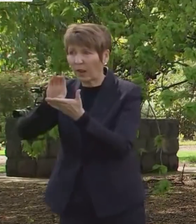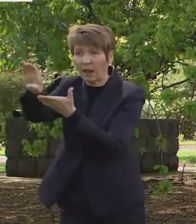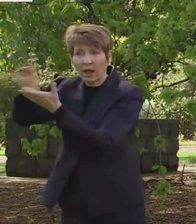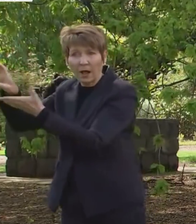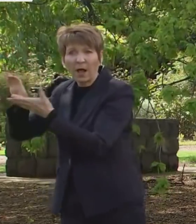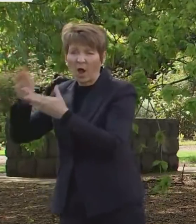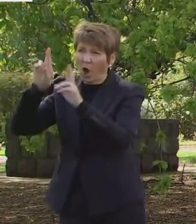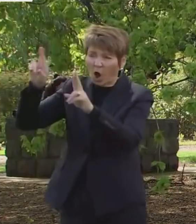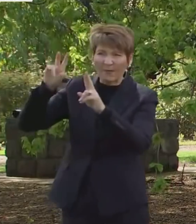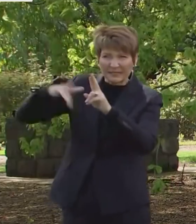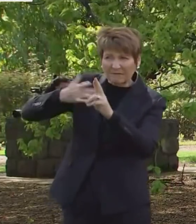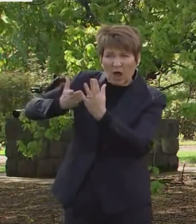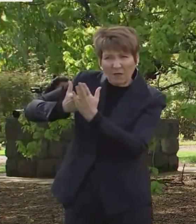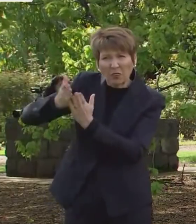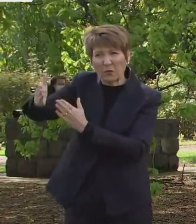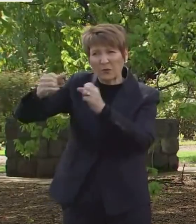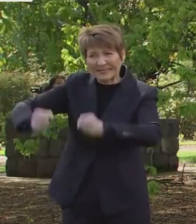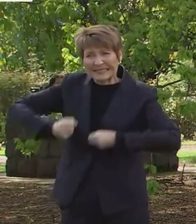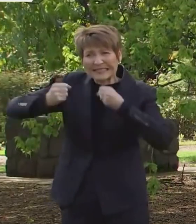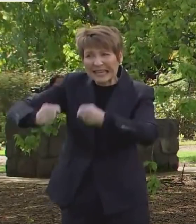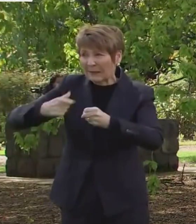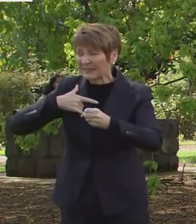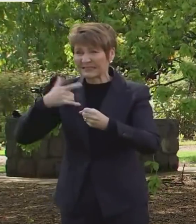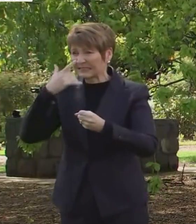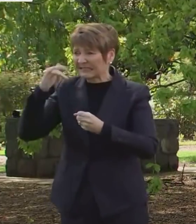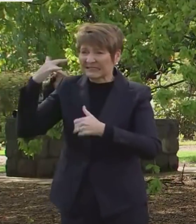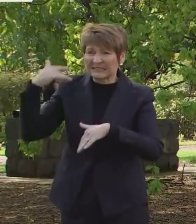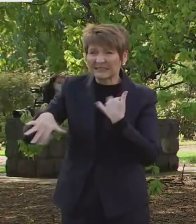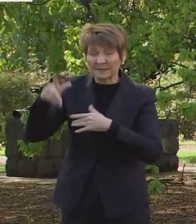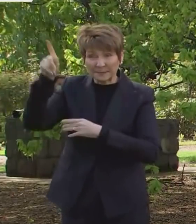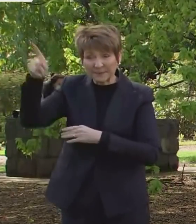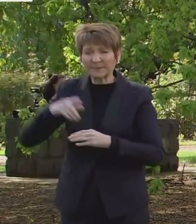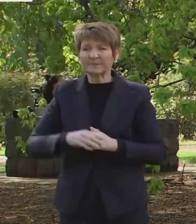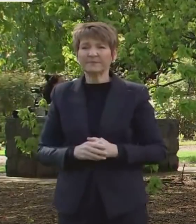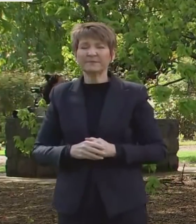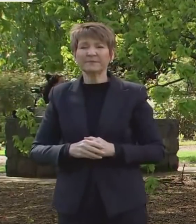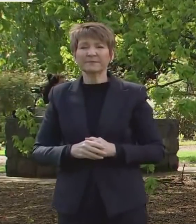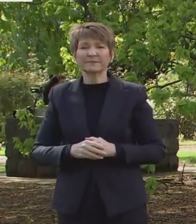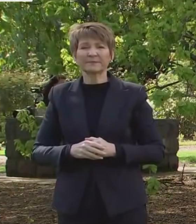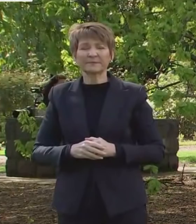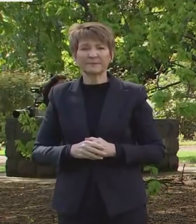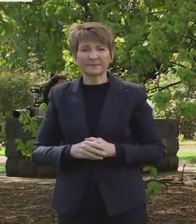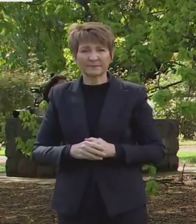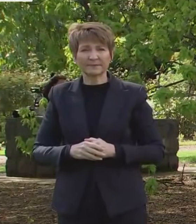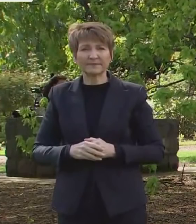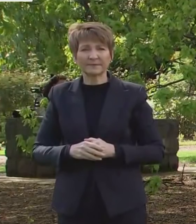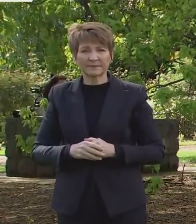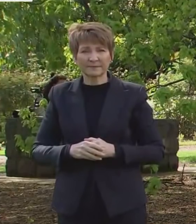ski season. And in regard to the Business Cost Assistance Program, which supports